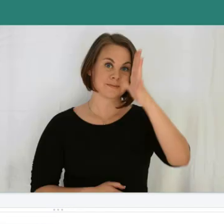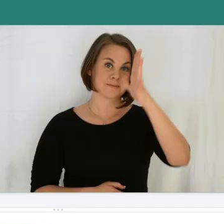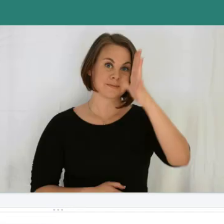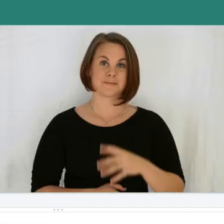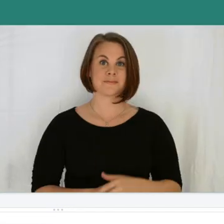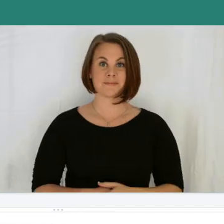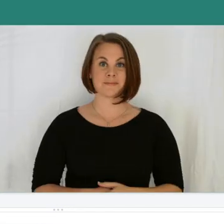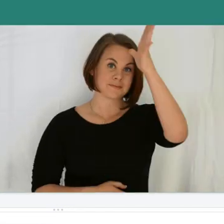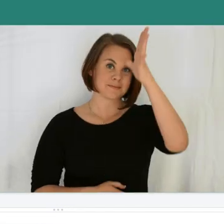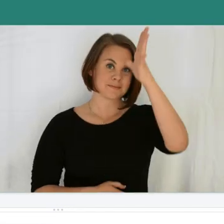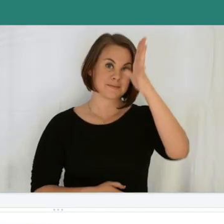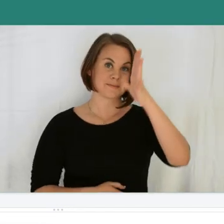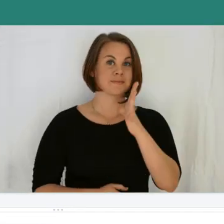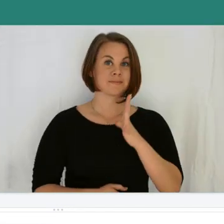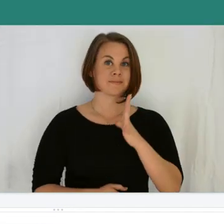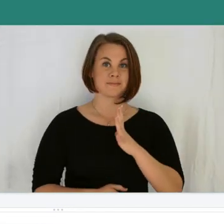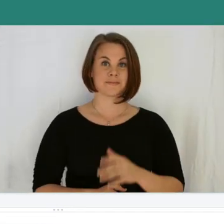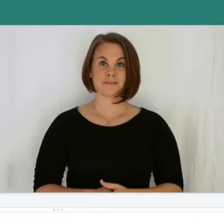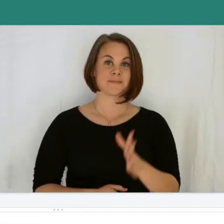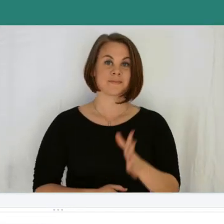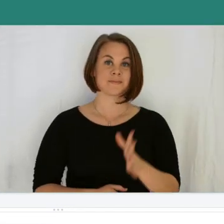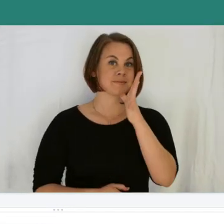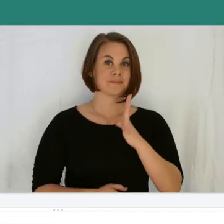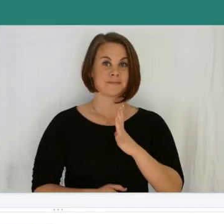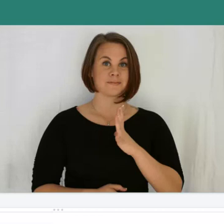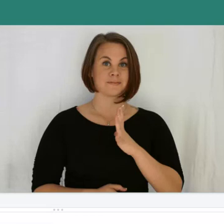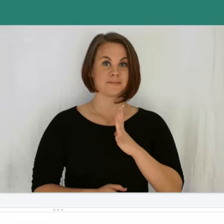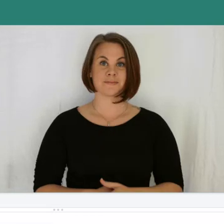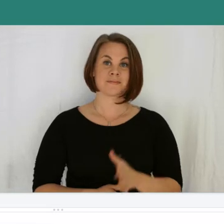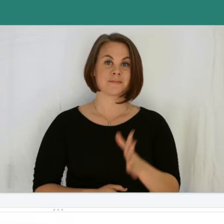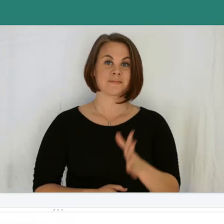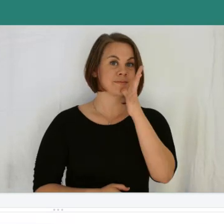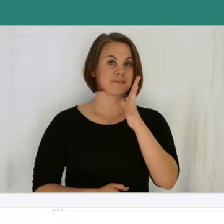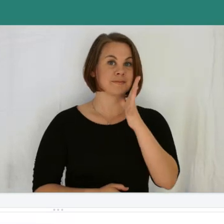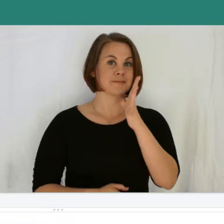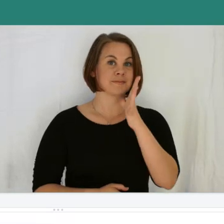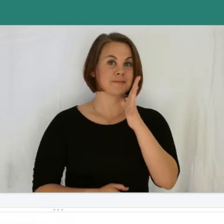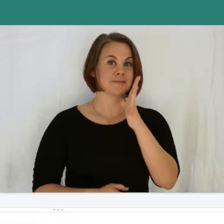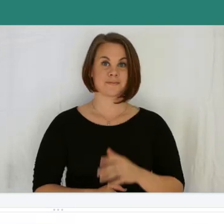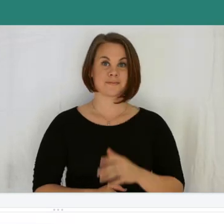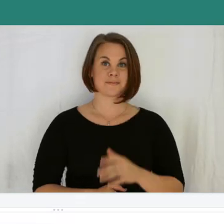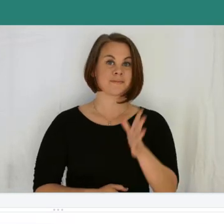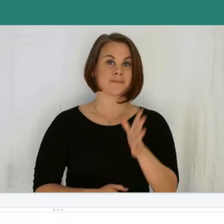And then I included some other videos or other GIFs of all the same vocab.